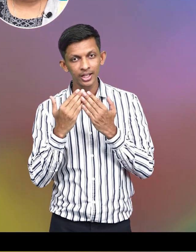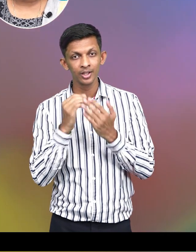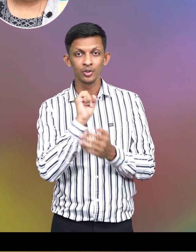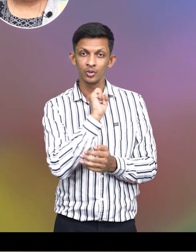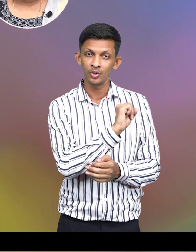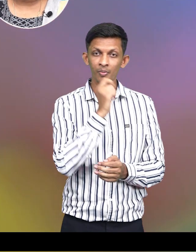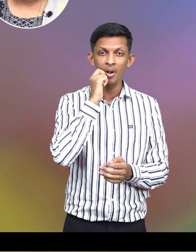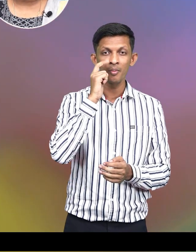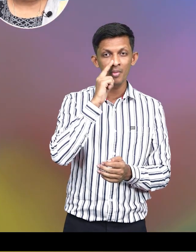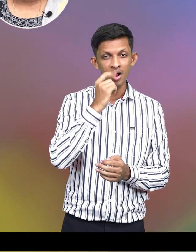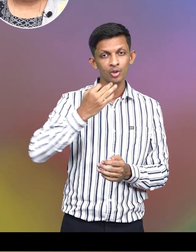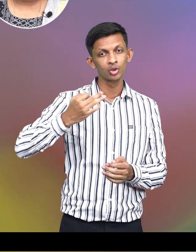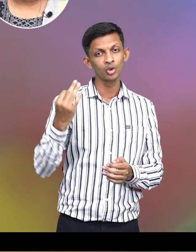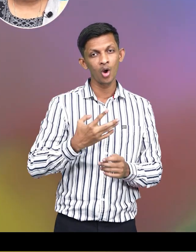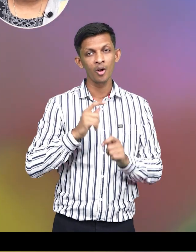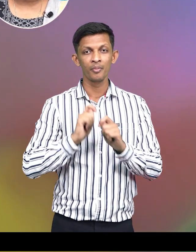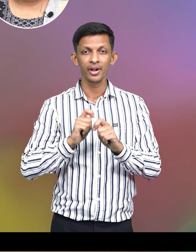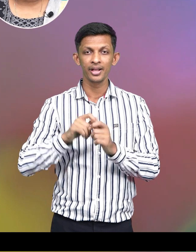workplaces.